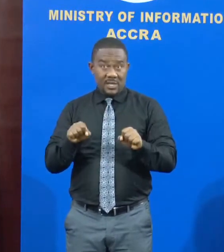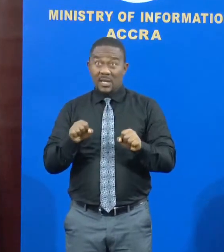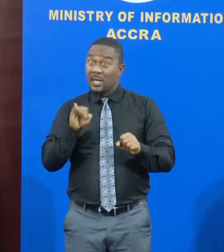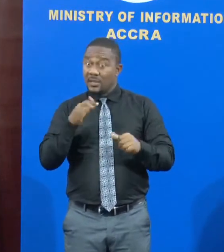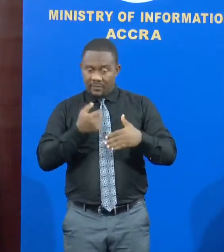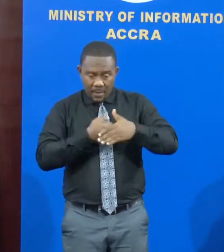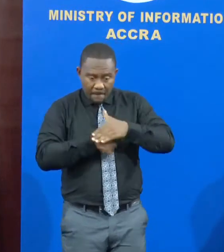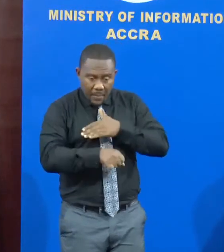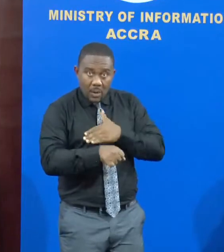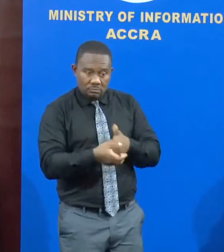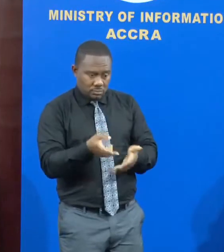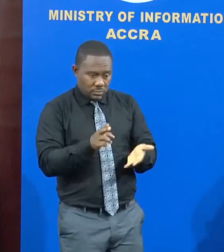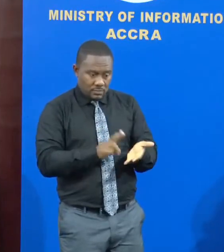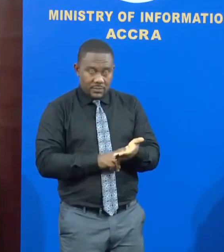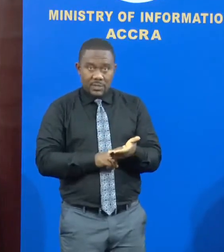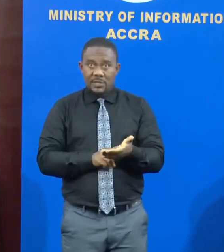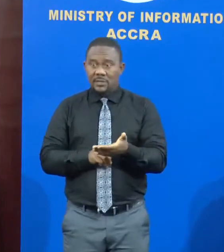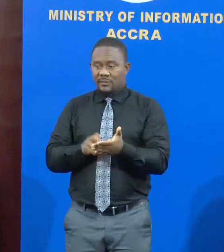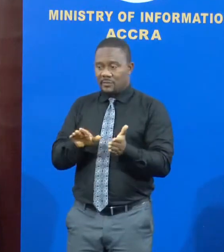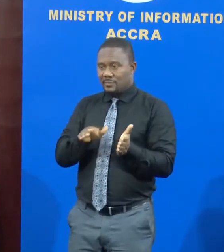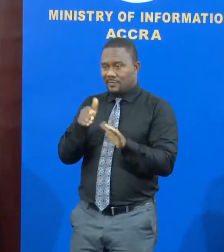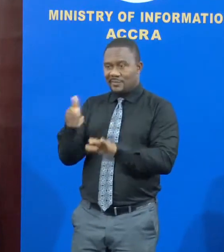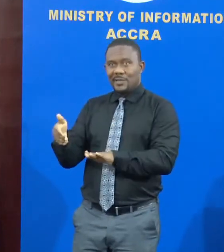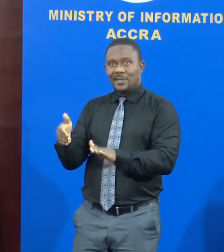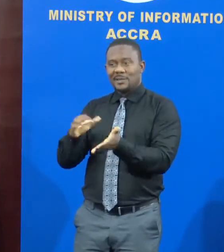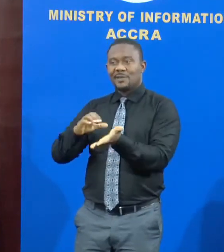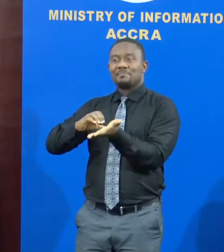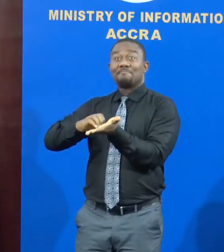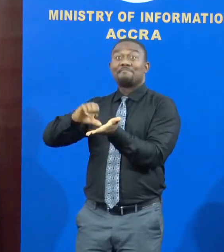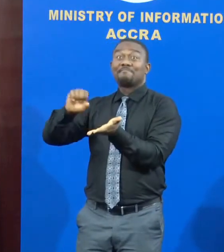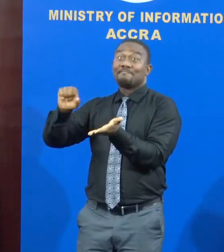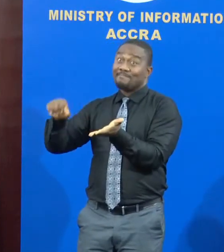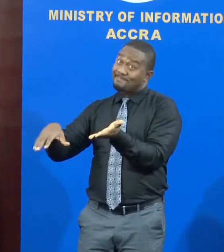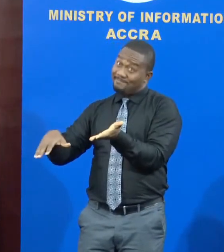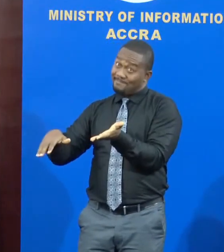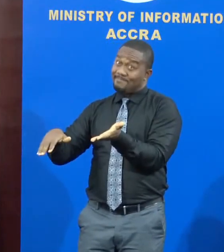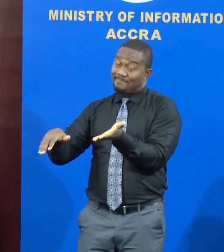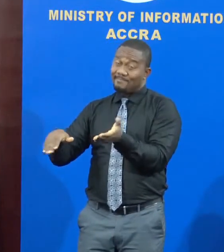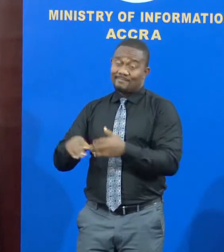and at death, you are gently removed from the register.